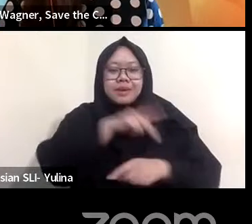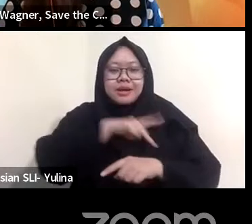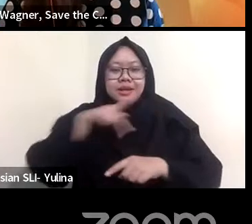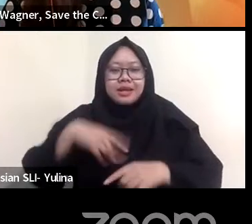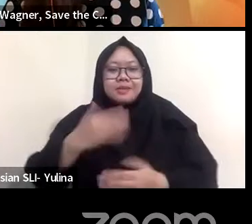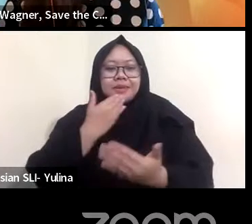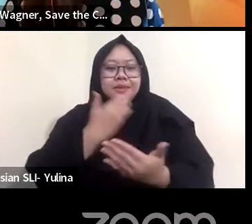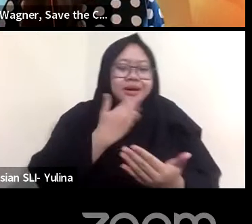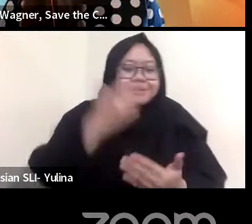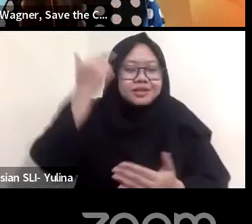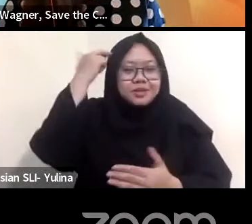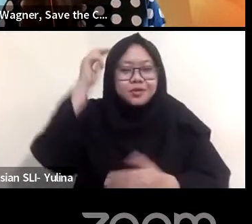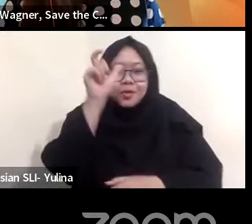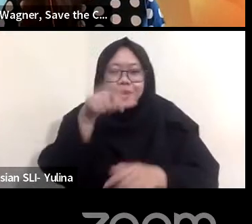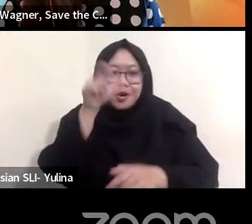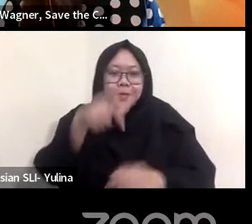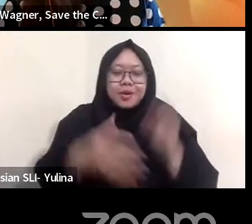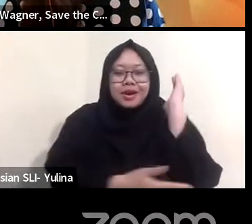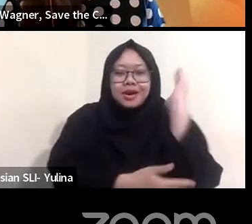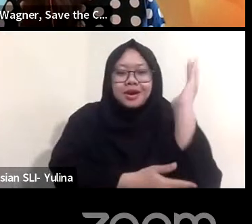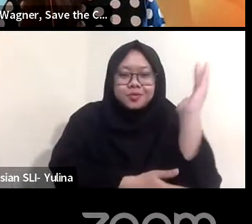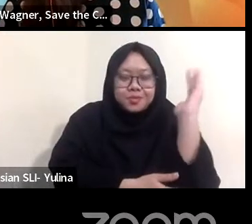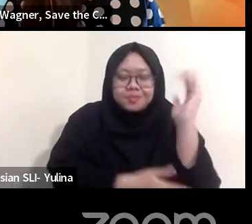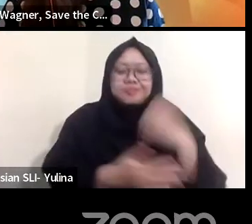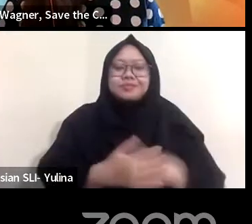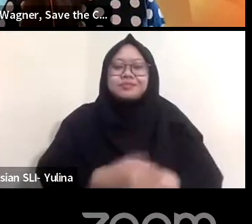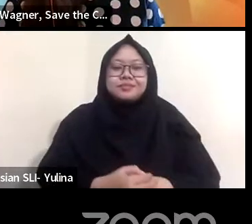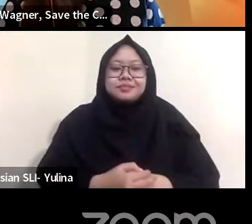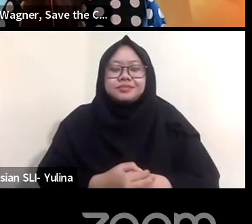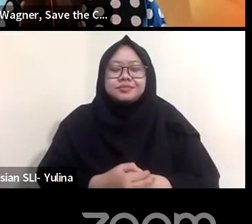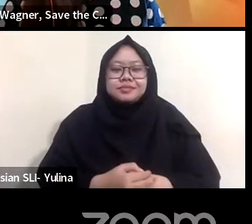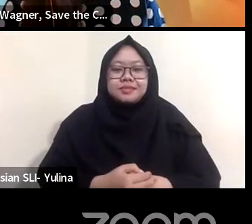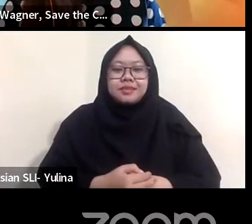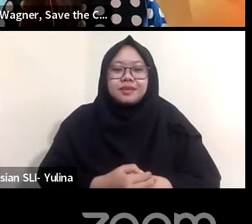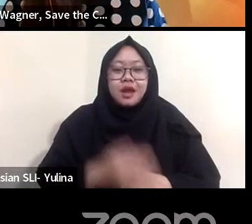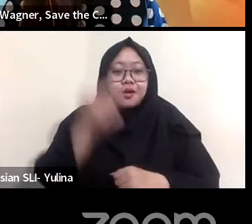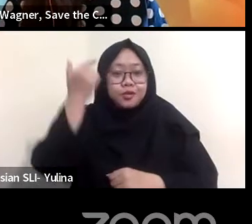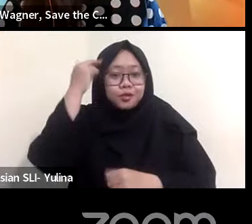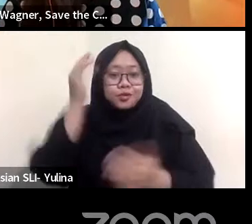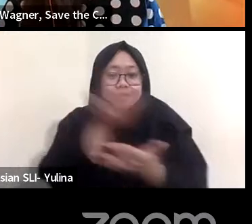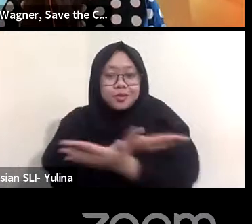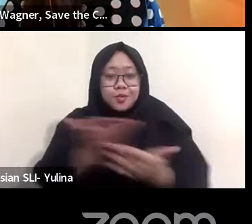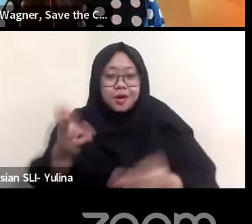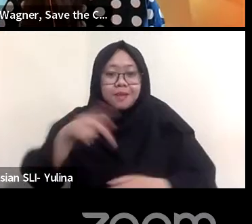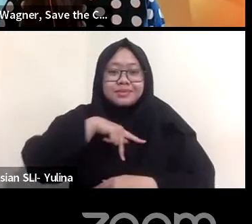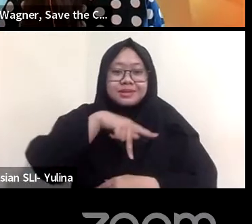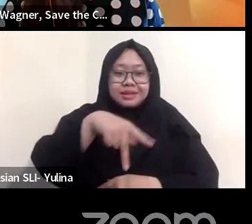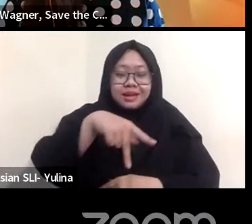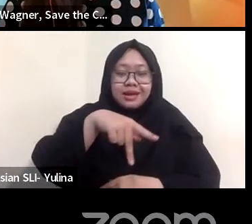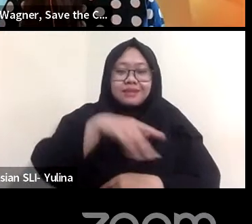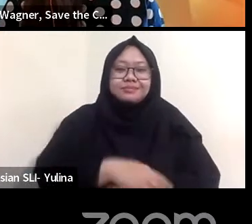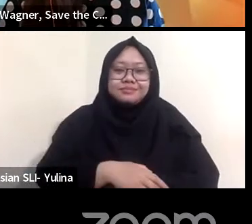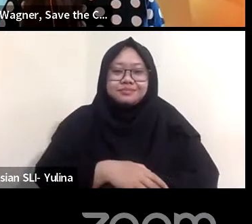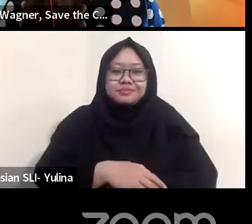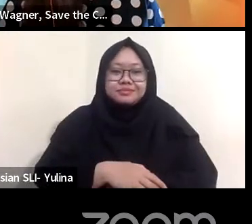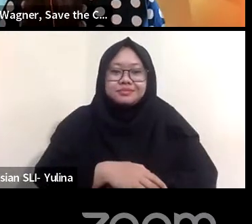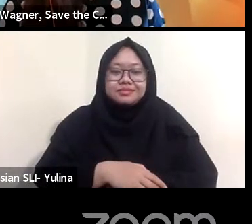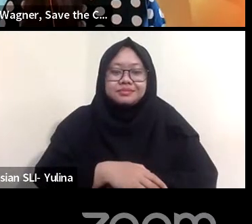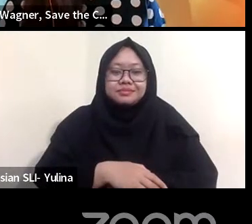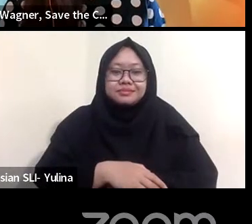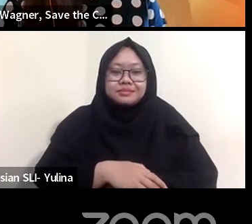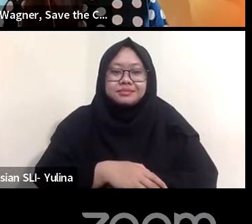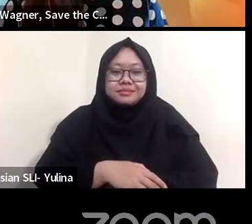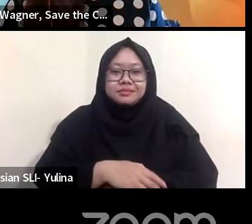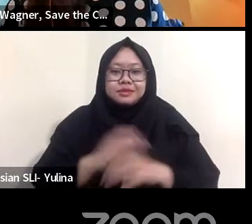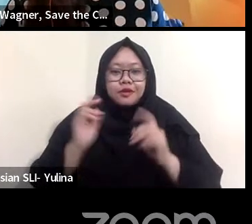today. And a big thank you to all of you who are attending this session online. And I apologize once again for not being able to pick up all